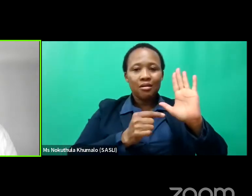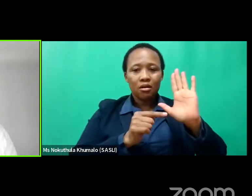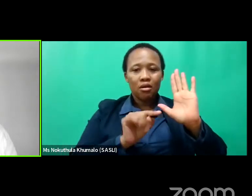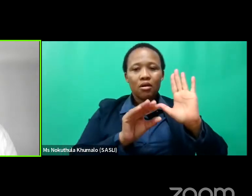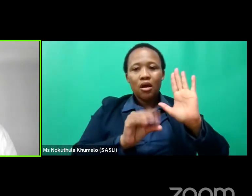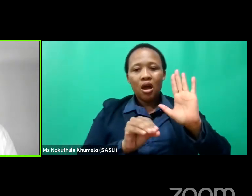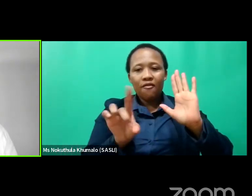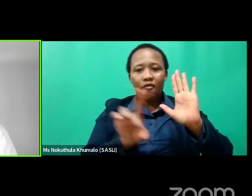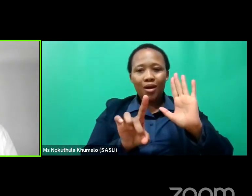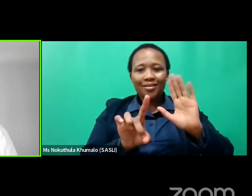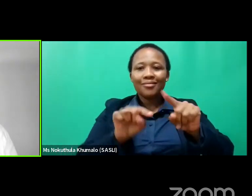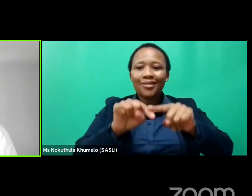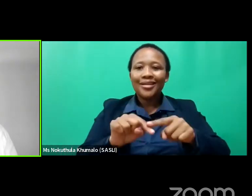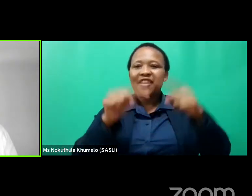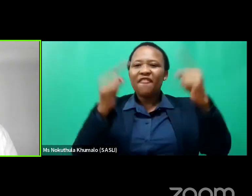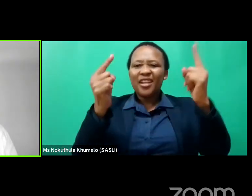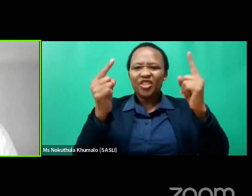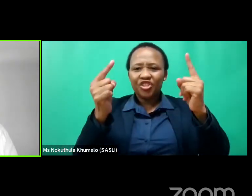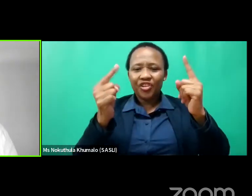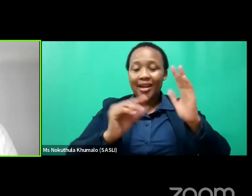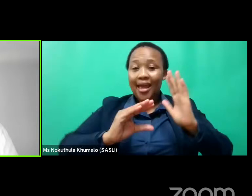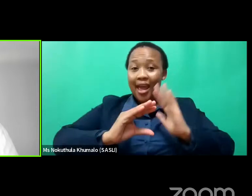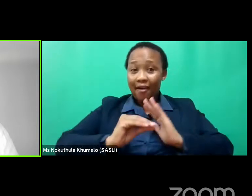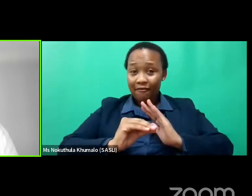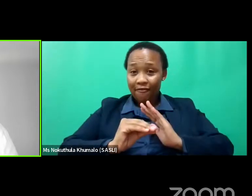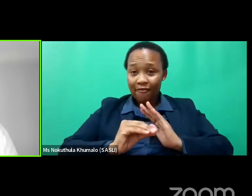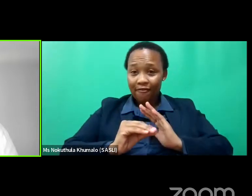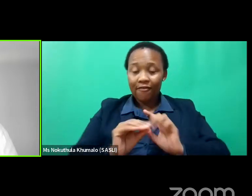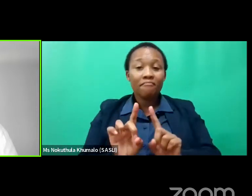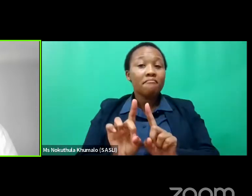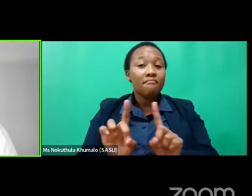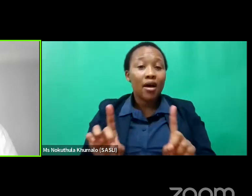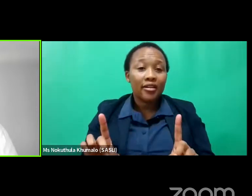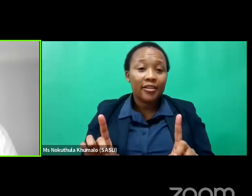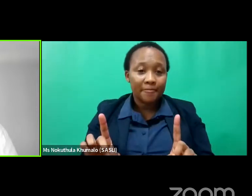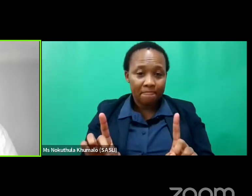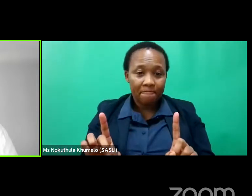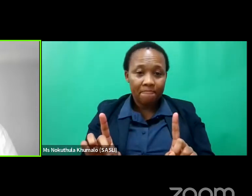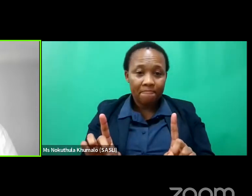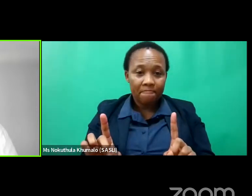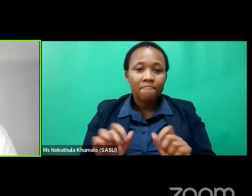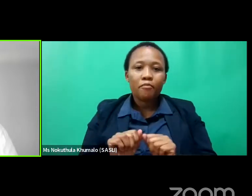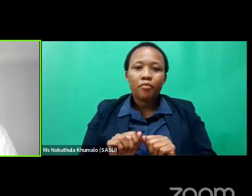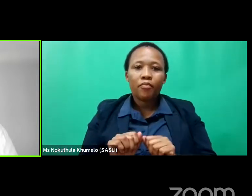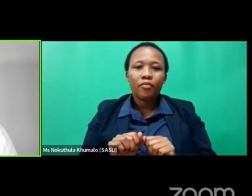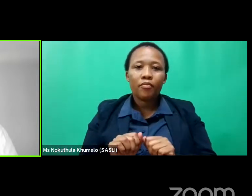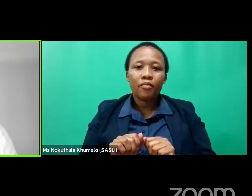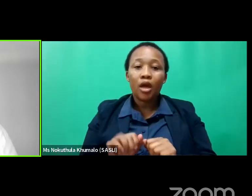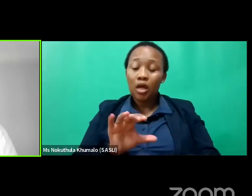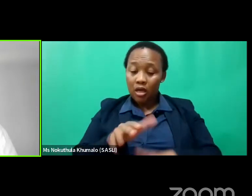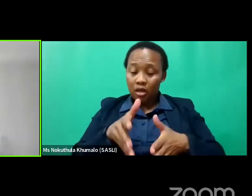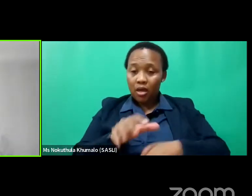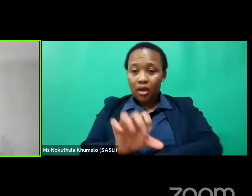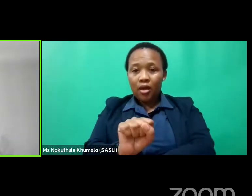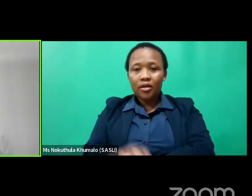differentiation. Instead, what is desirable in South Africa now